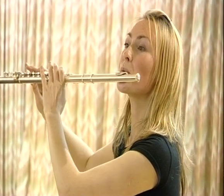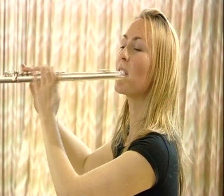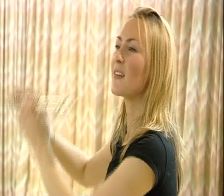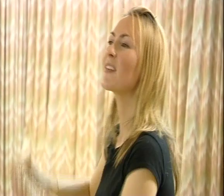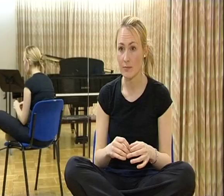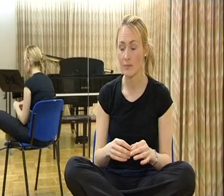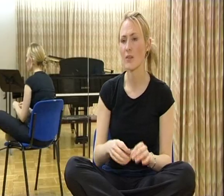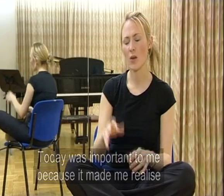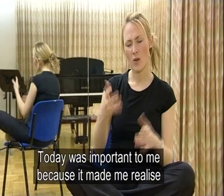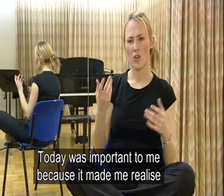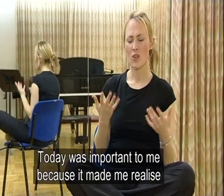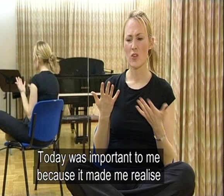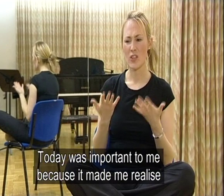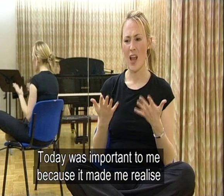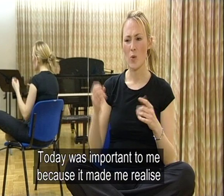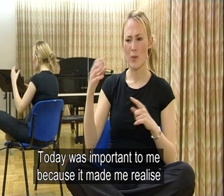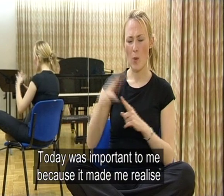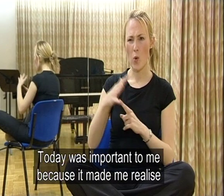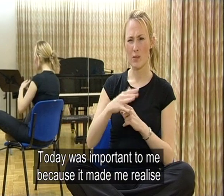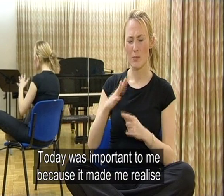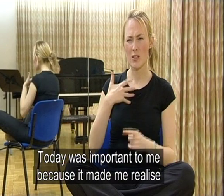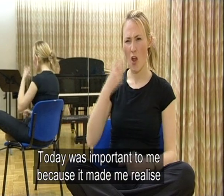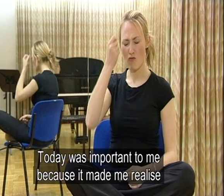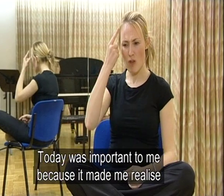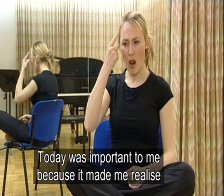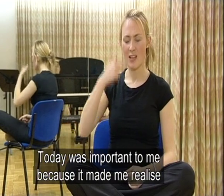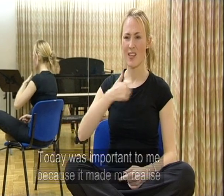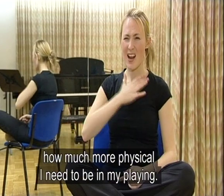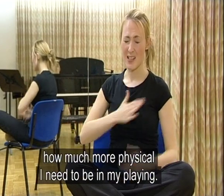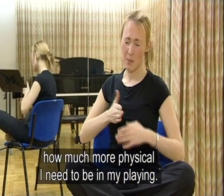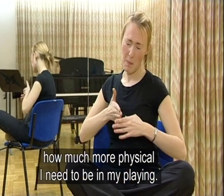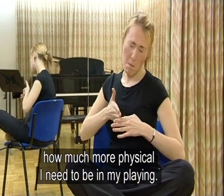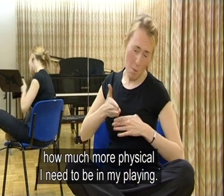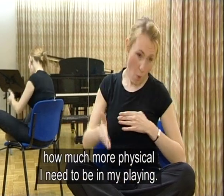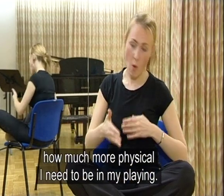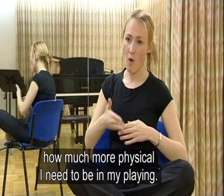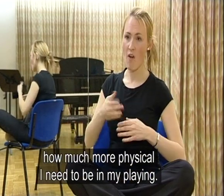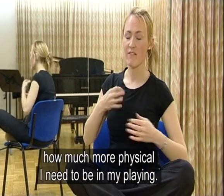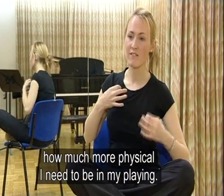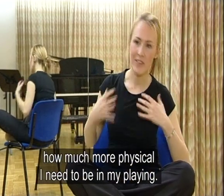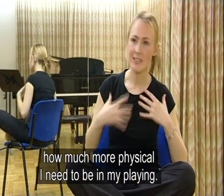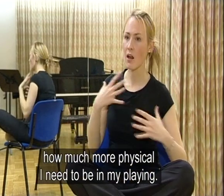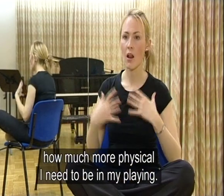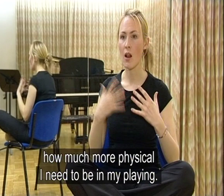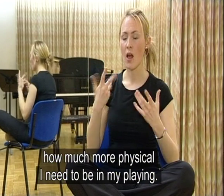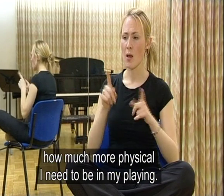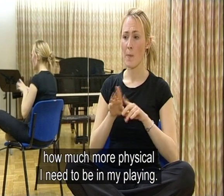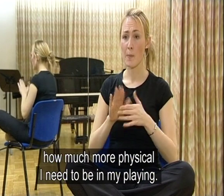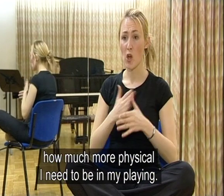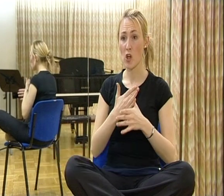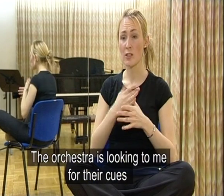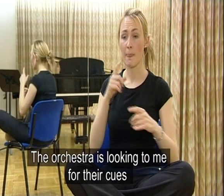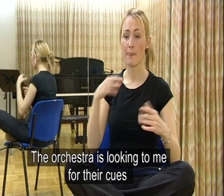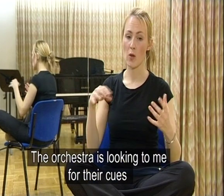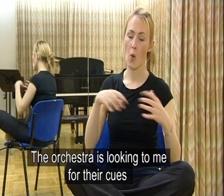That's it. Today was important to me because it made me realise how much more physical I need to be in my